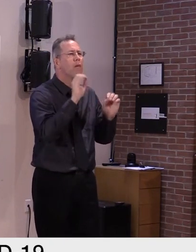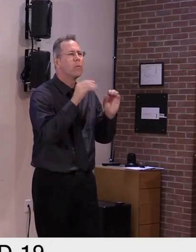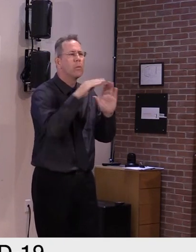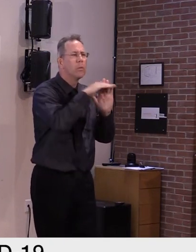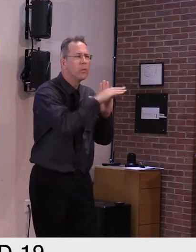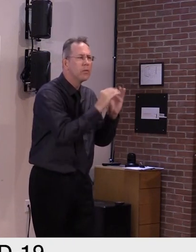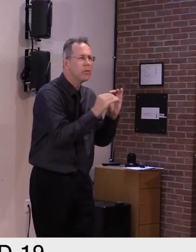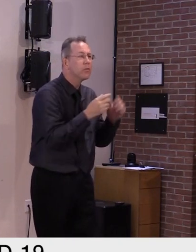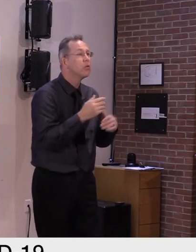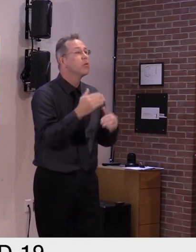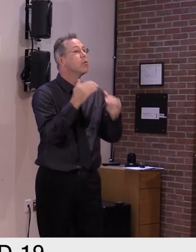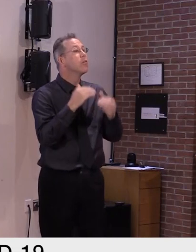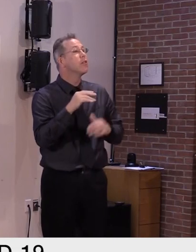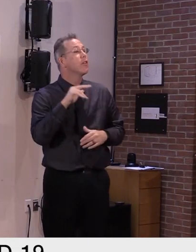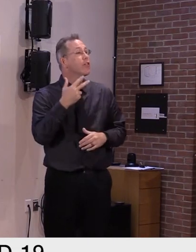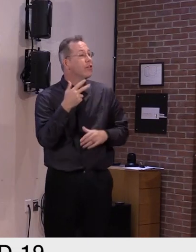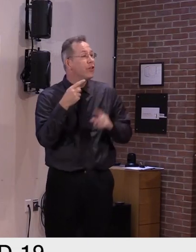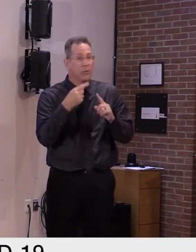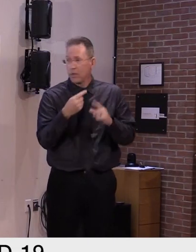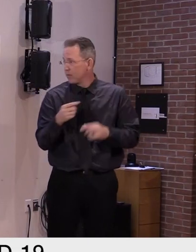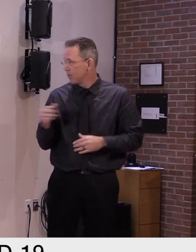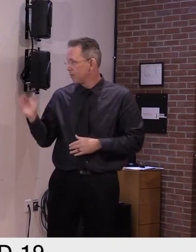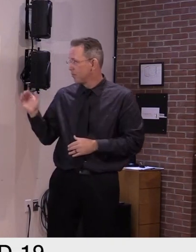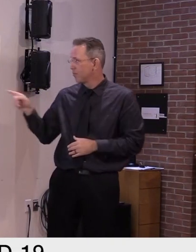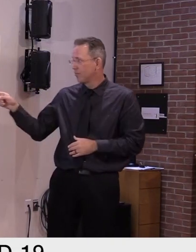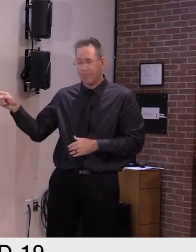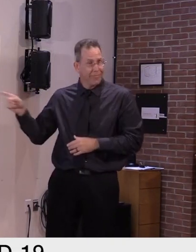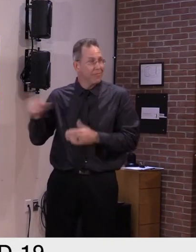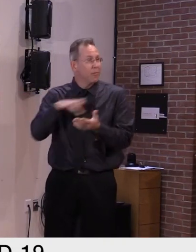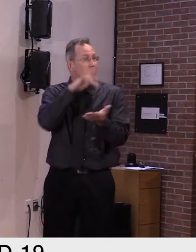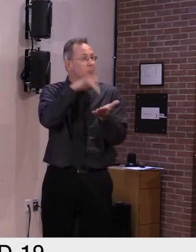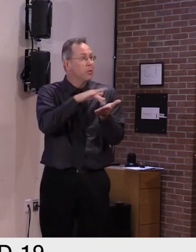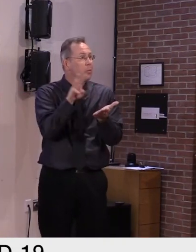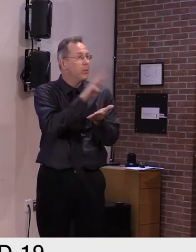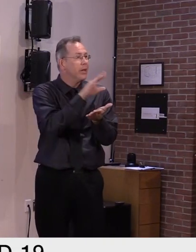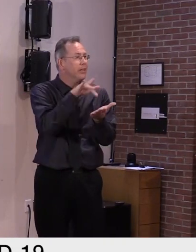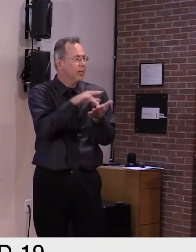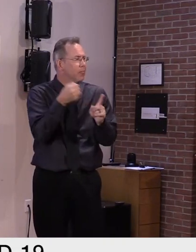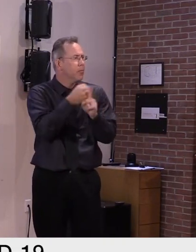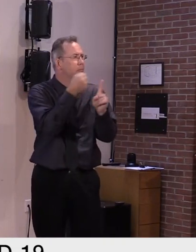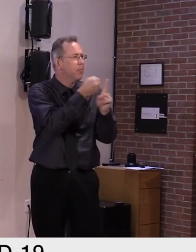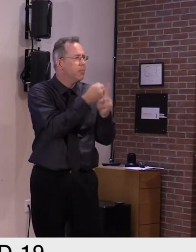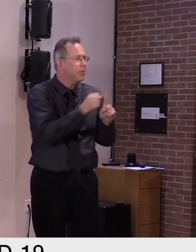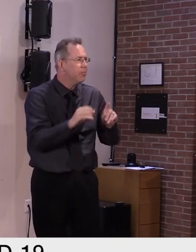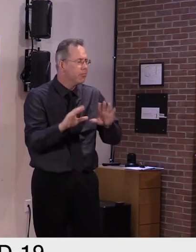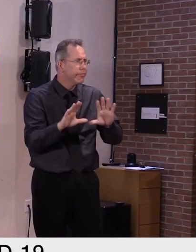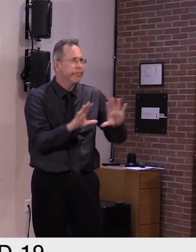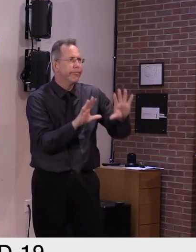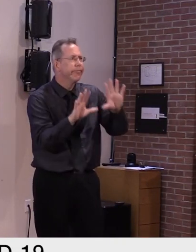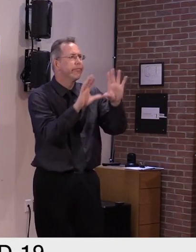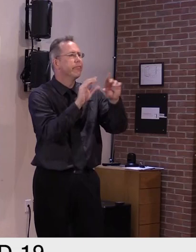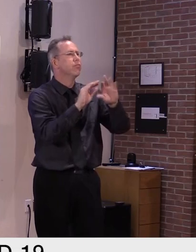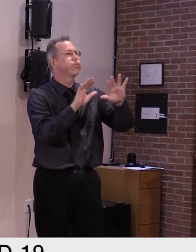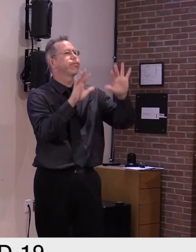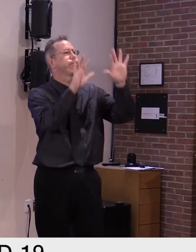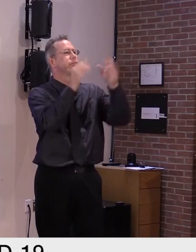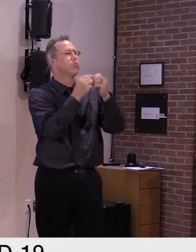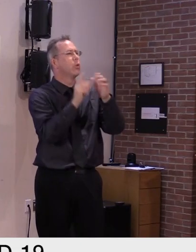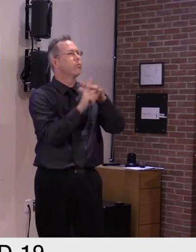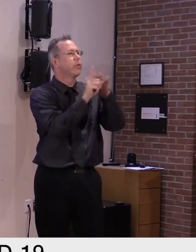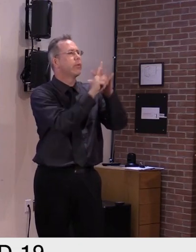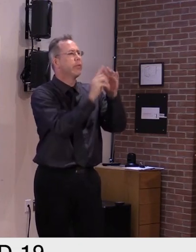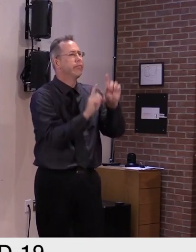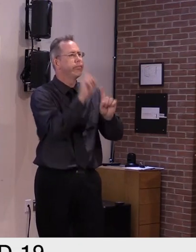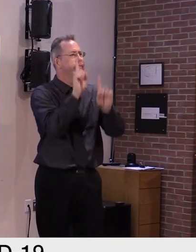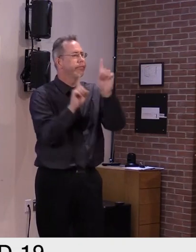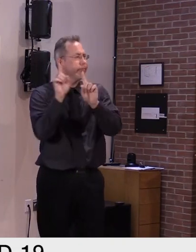is data that shows basically from that second peak to now. You can see that cases are really starting to tick up, obviously in